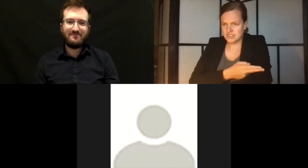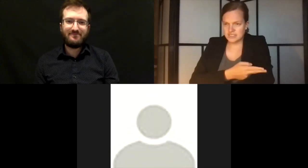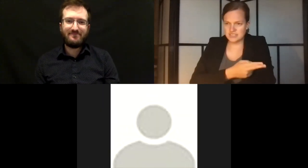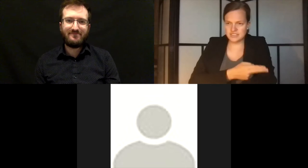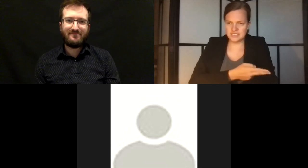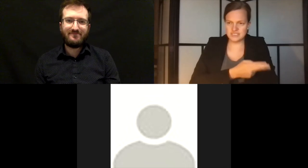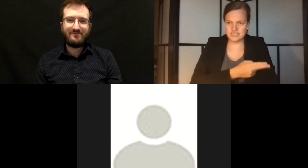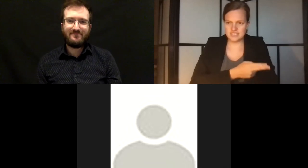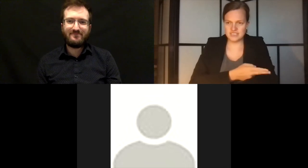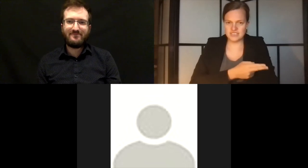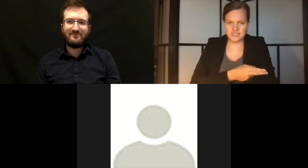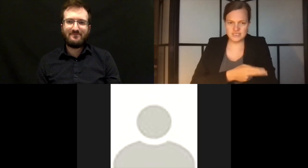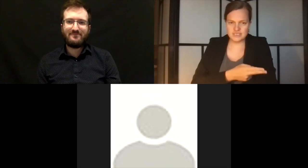Bruce.